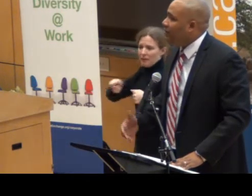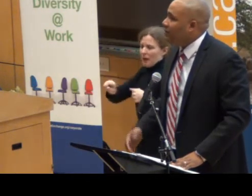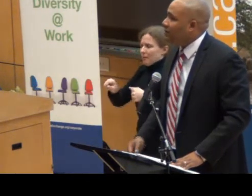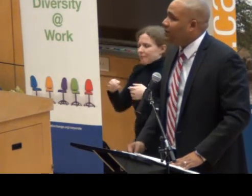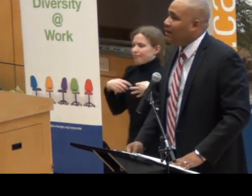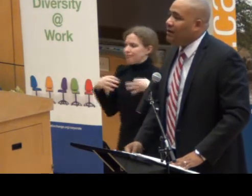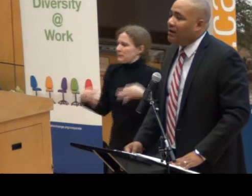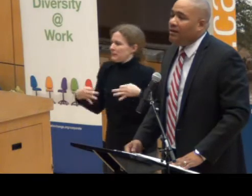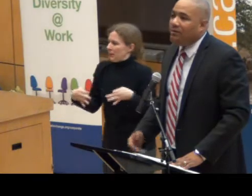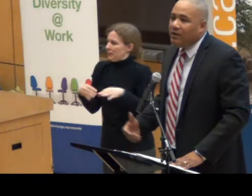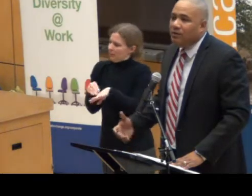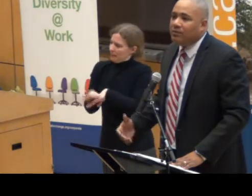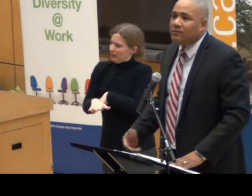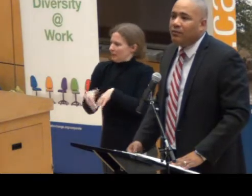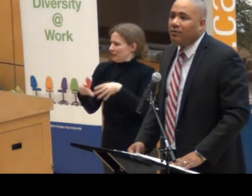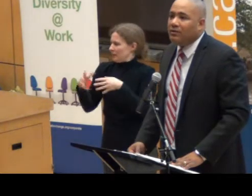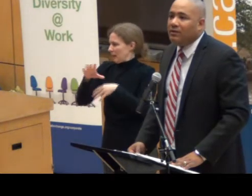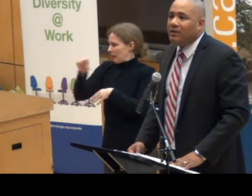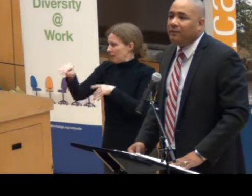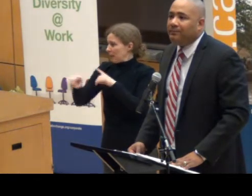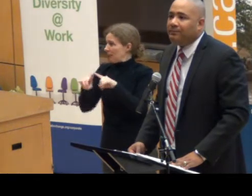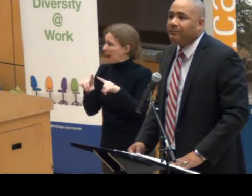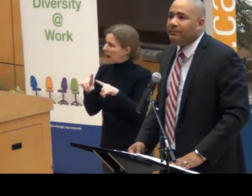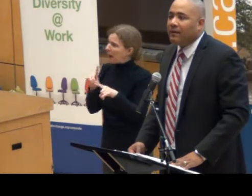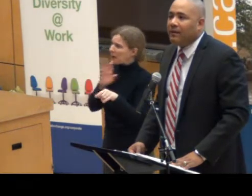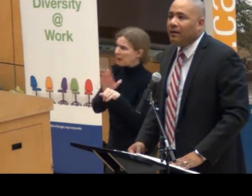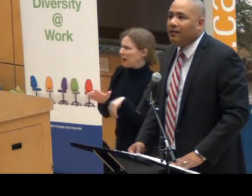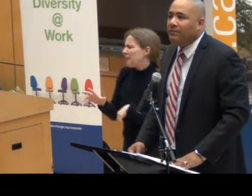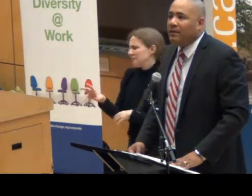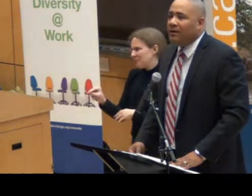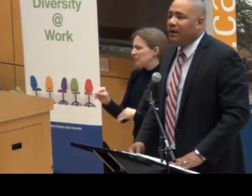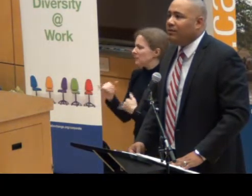leadership decisions. But we know there's more work to be done.